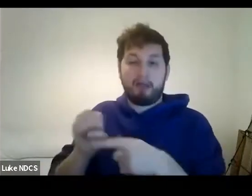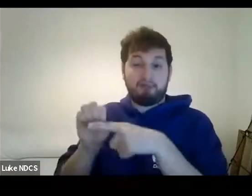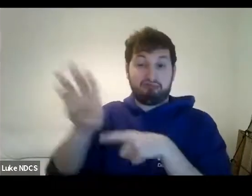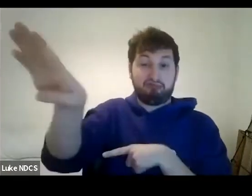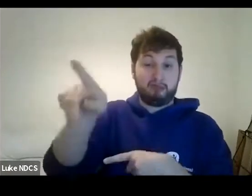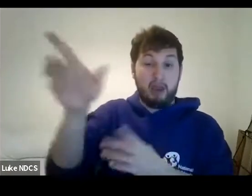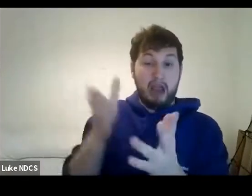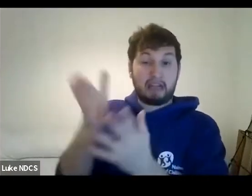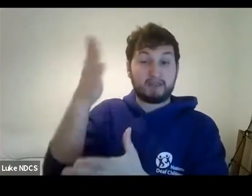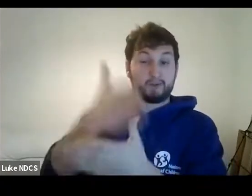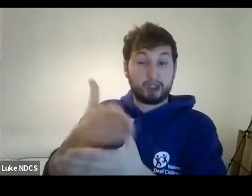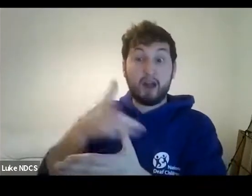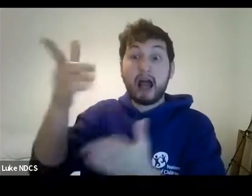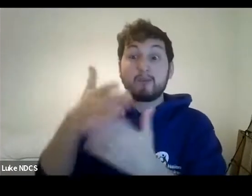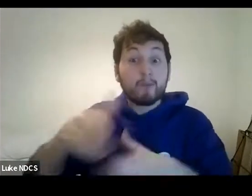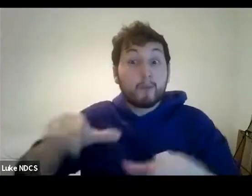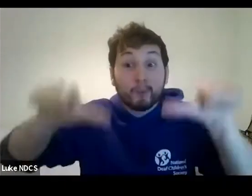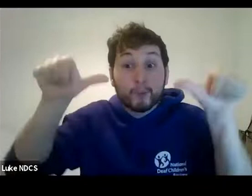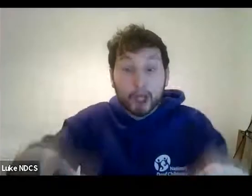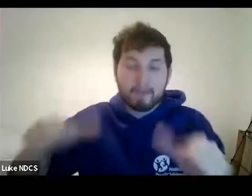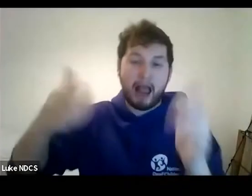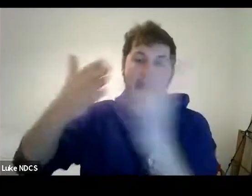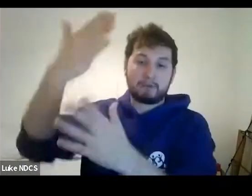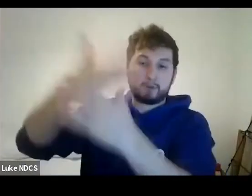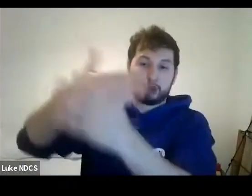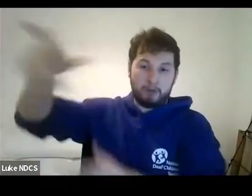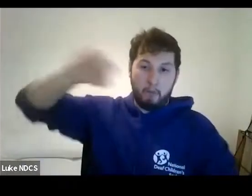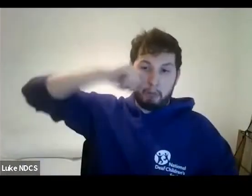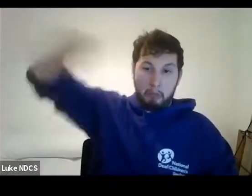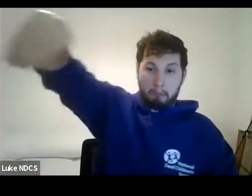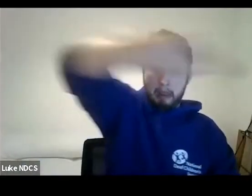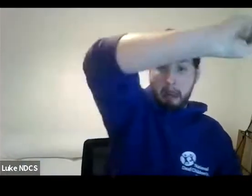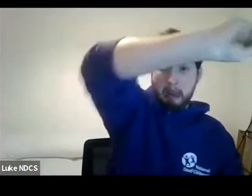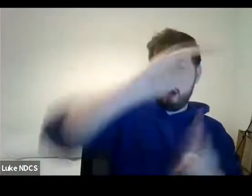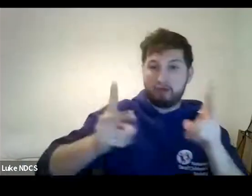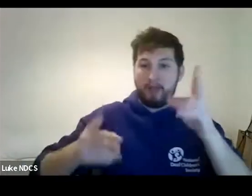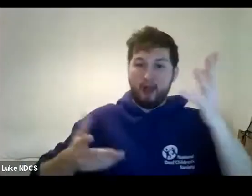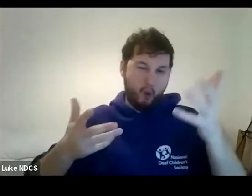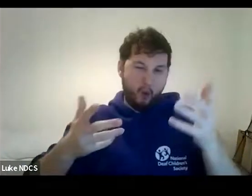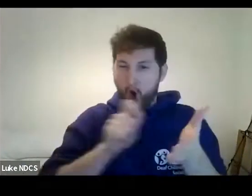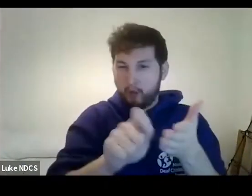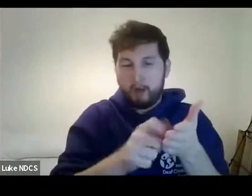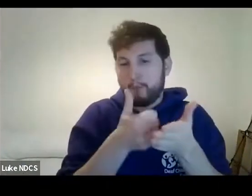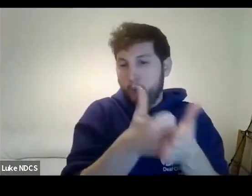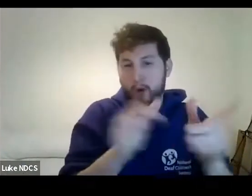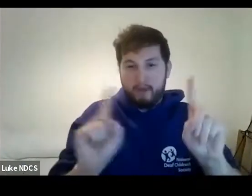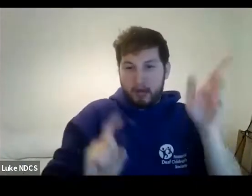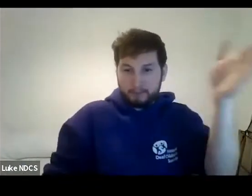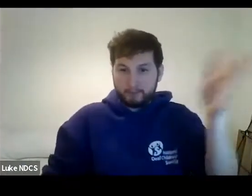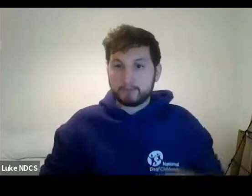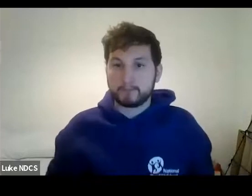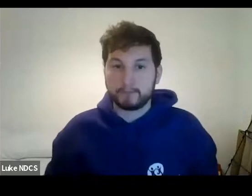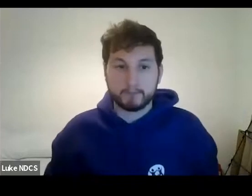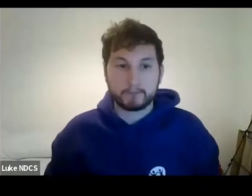it off, because obviously they'd need to prove that you had that support, and then you'd send it to Access to Work. Once Access to Work approve